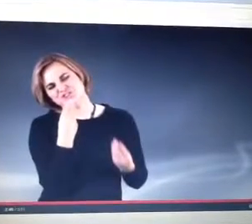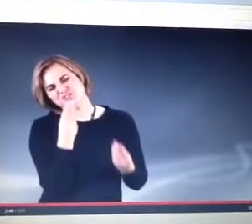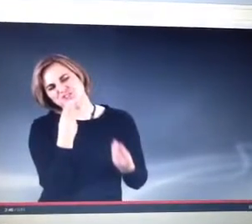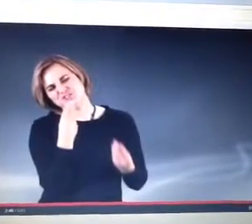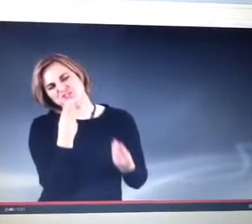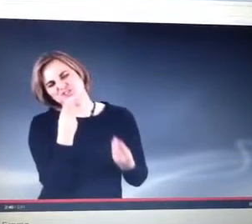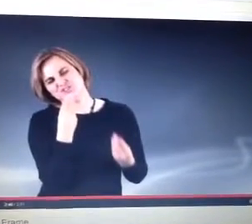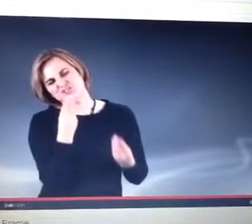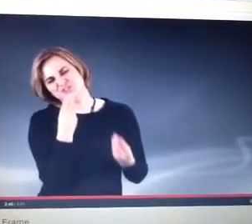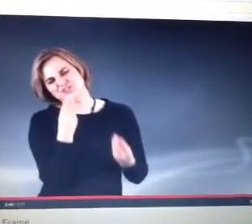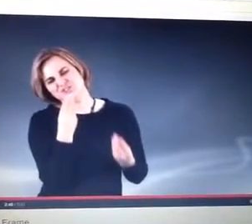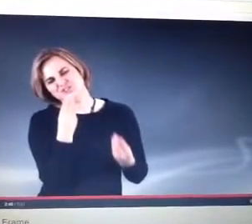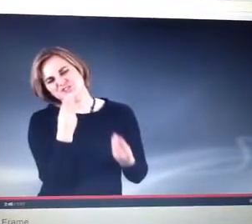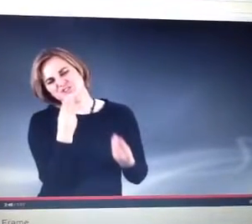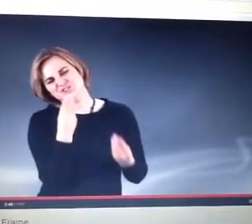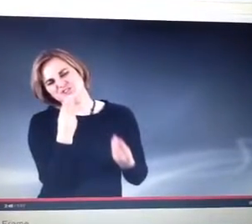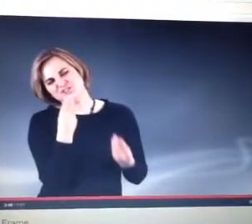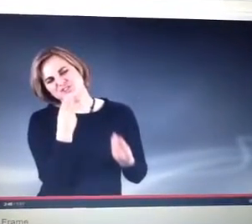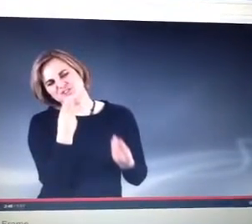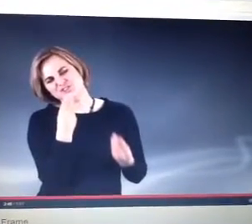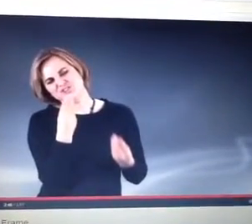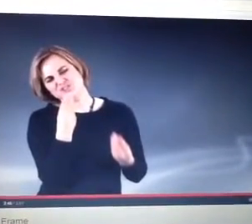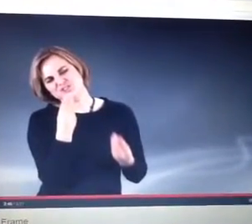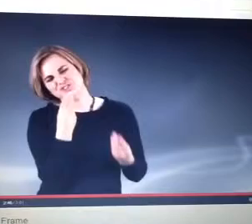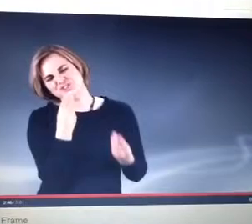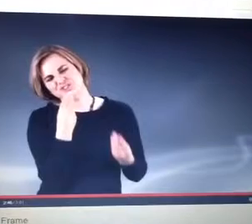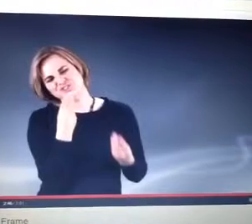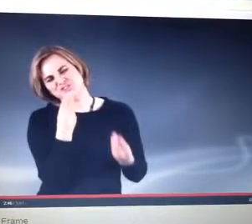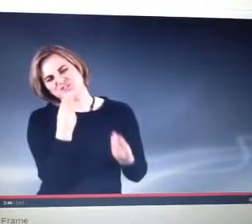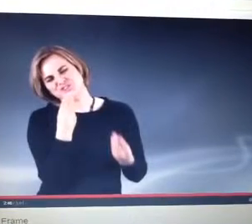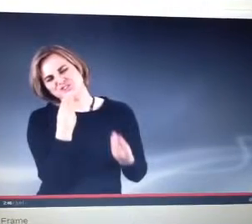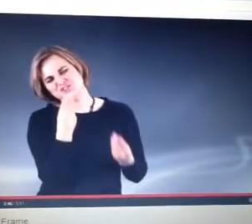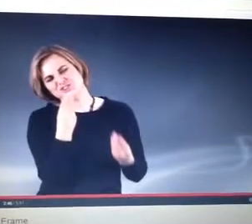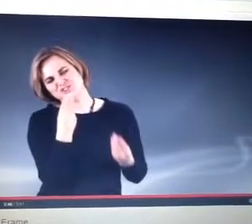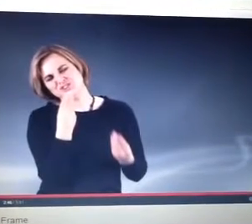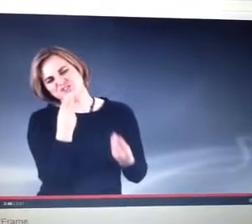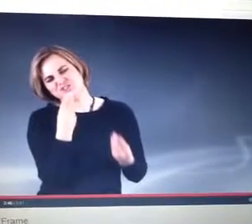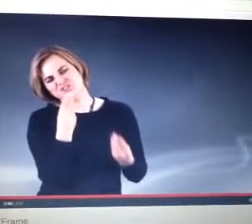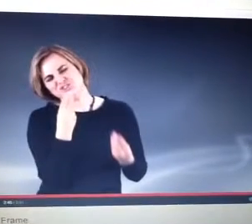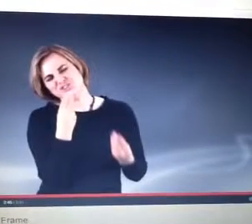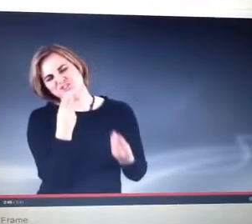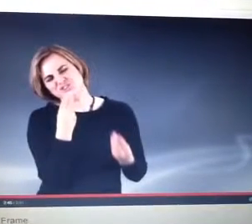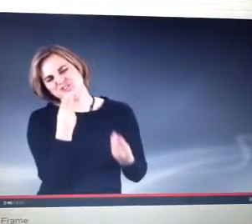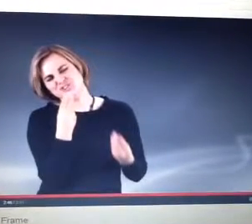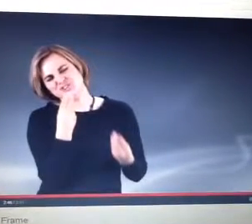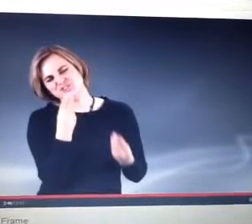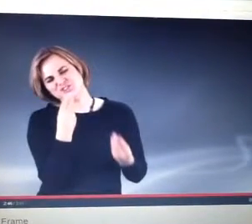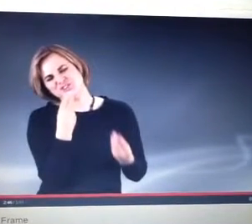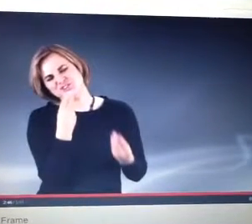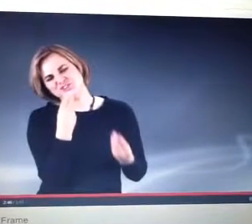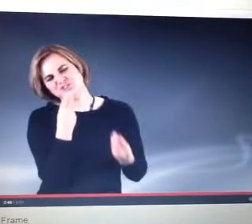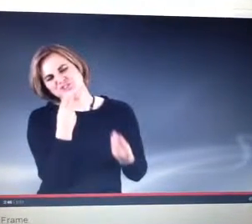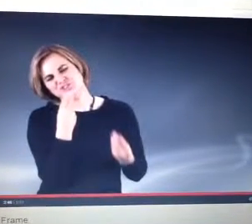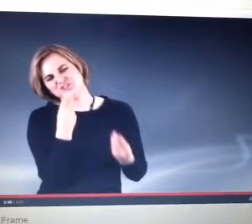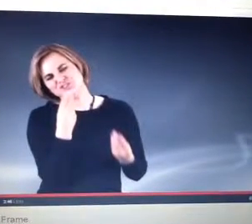And I told her I didn't quite know yet. Um, a couple of days later, I saw my husband and his friend standing outside. They were talking to